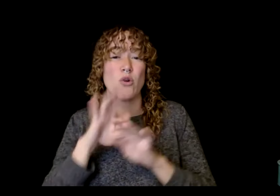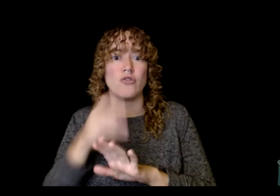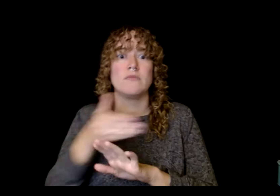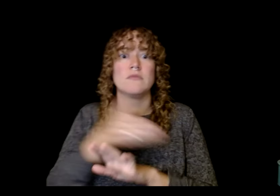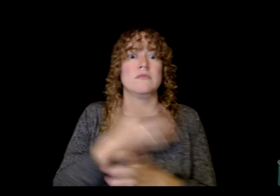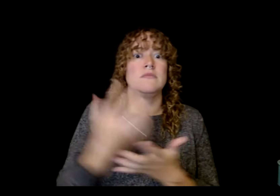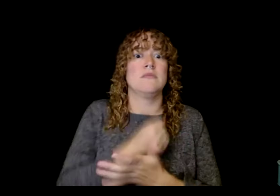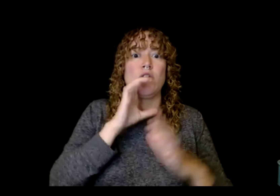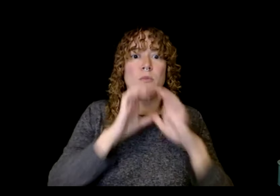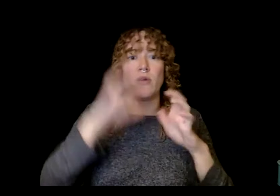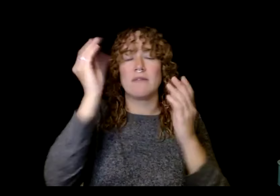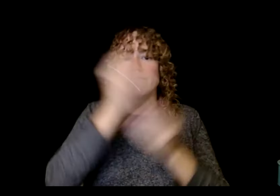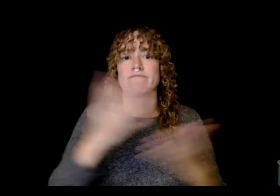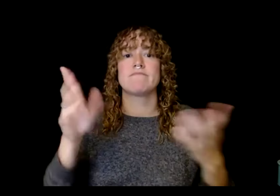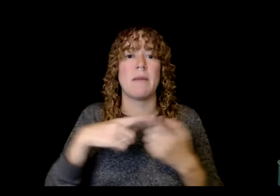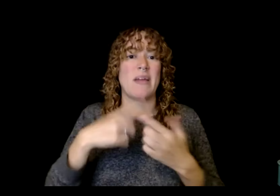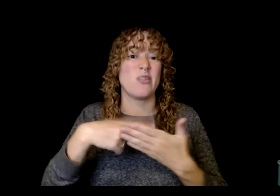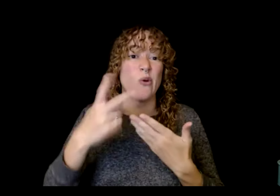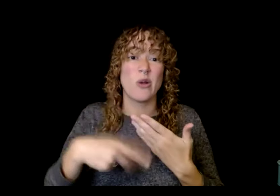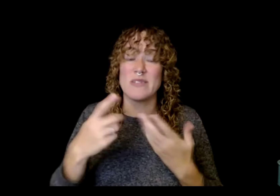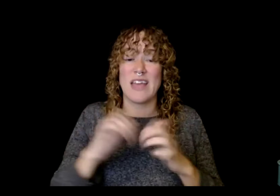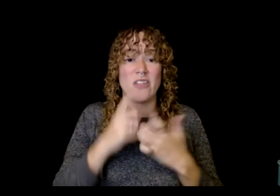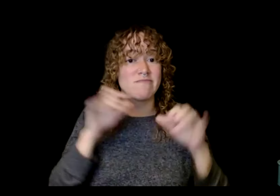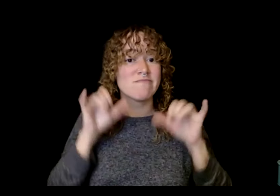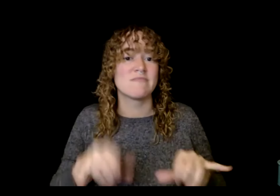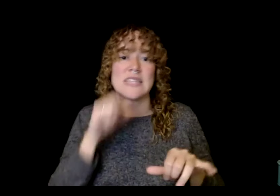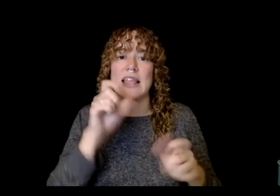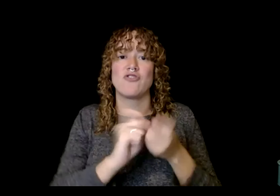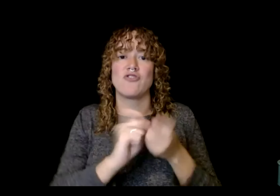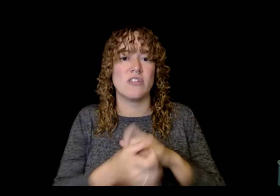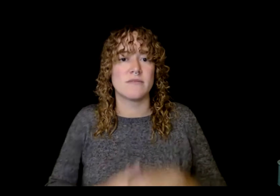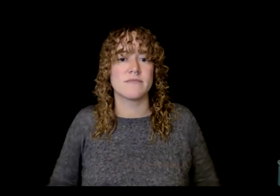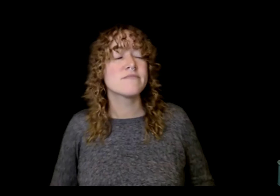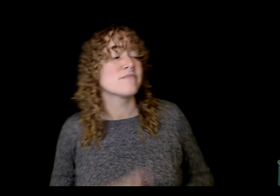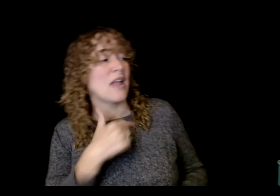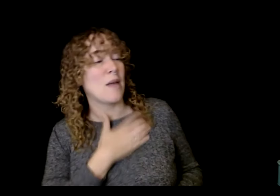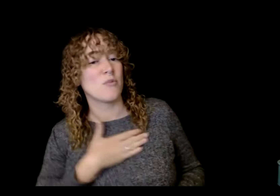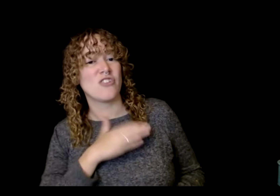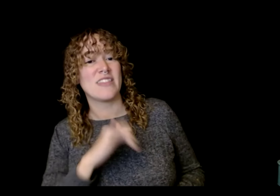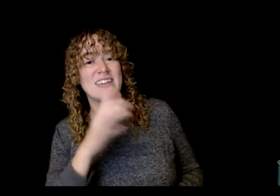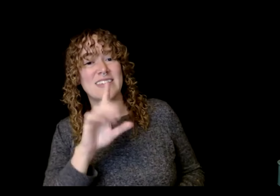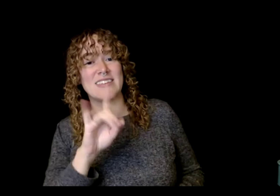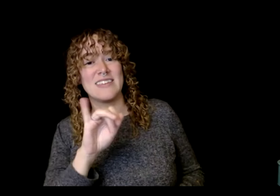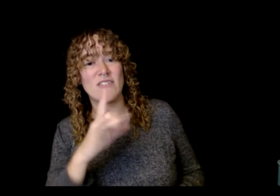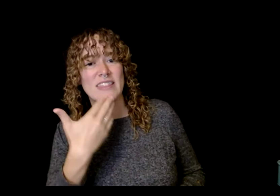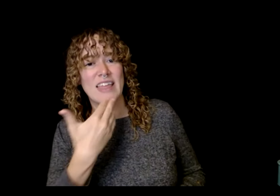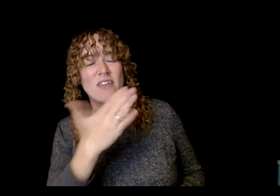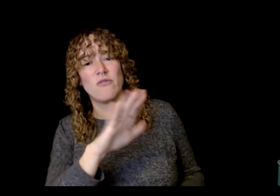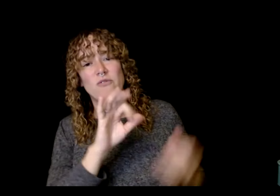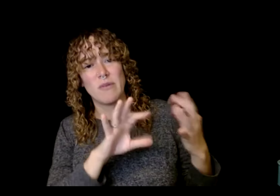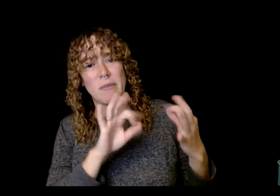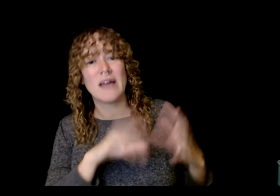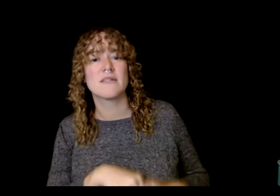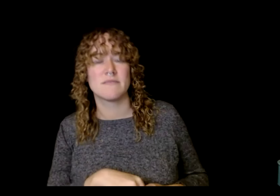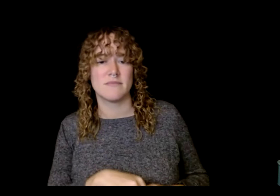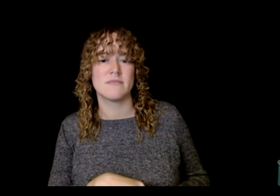communication around these programs not changing. I really appreciate that, David. Thank you so much for the feedback, and I will certainly take that